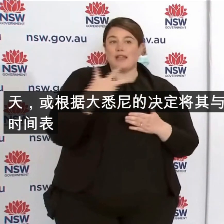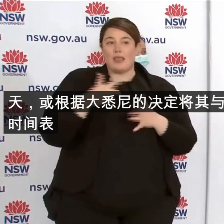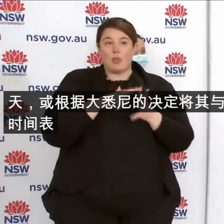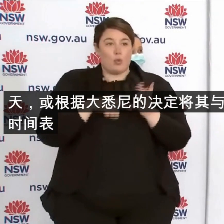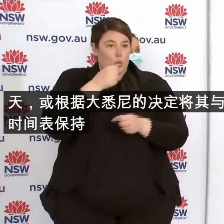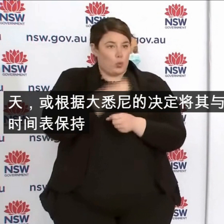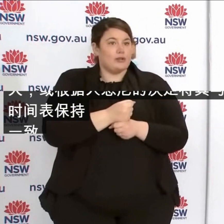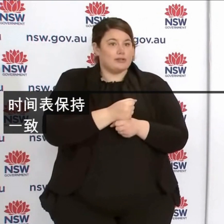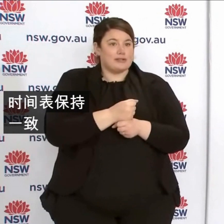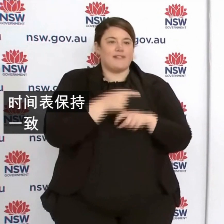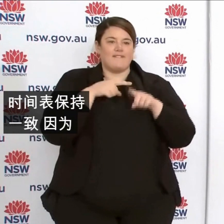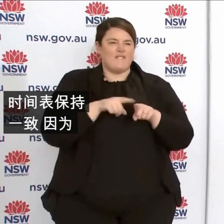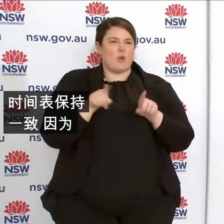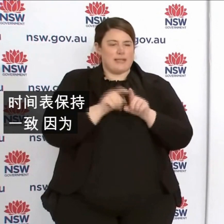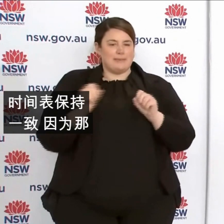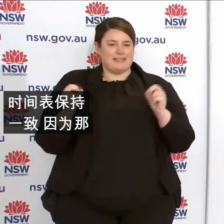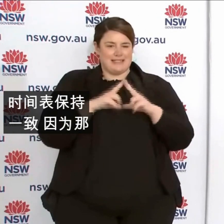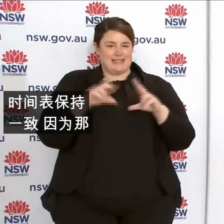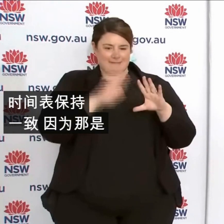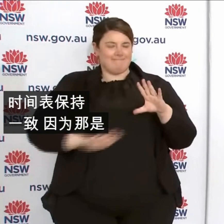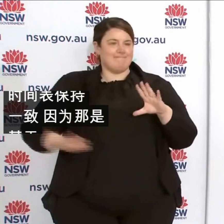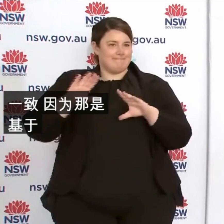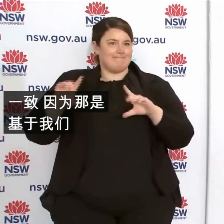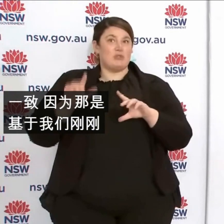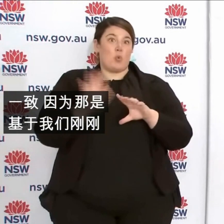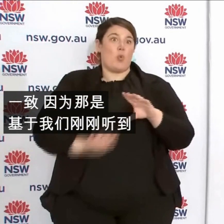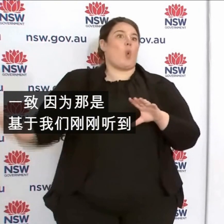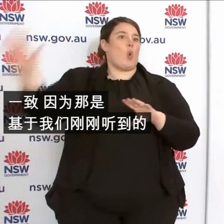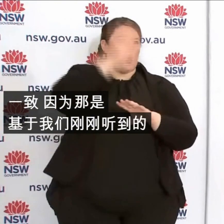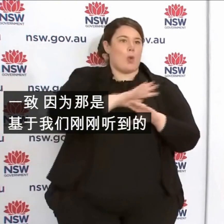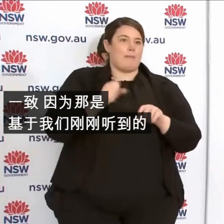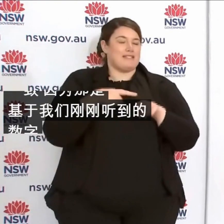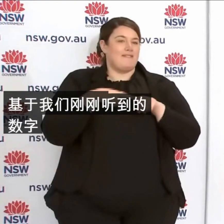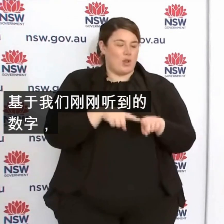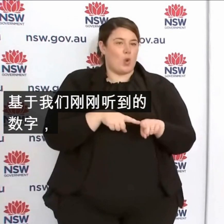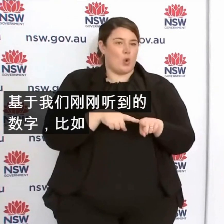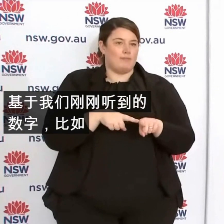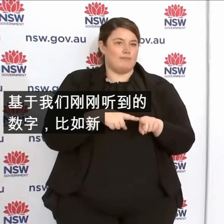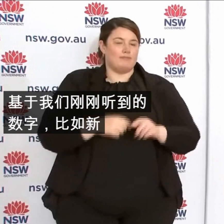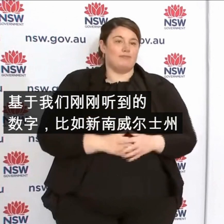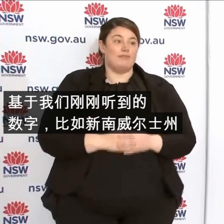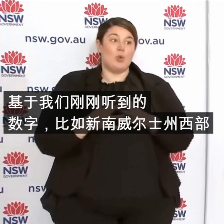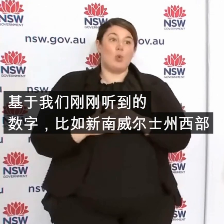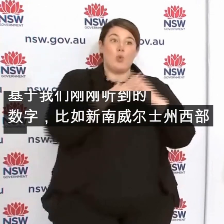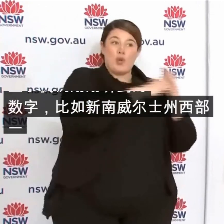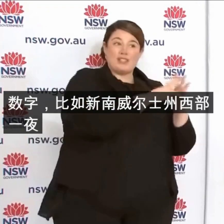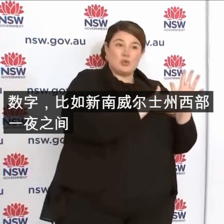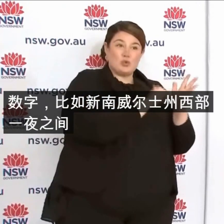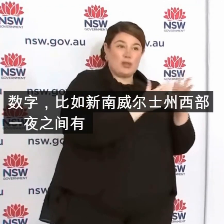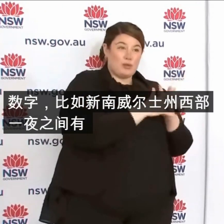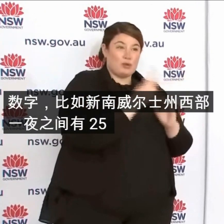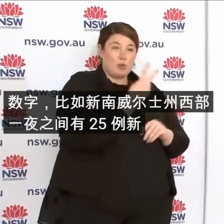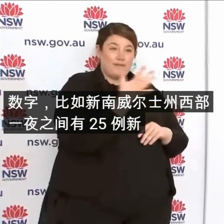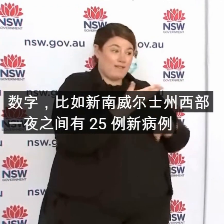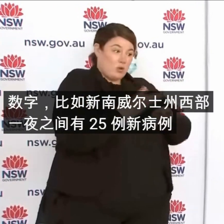in line with Greater Sydney. The decision for that was based on the numbers that we've just heard. Numbers like in Western New South Wales, 25